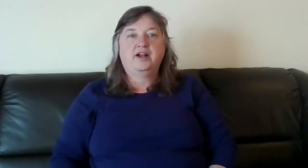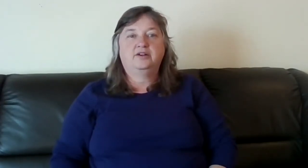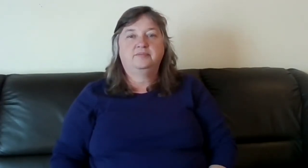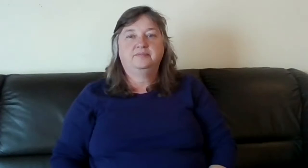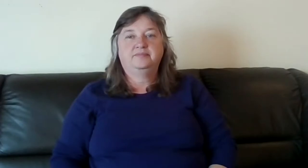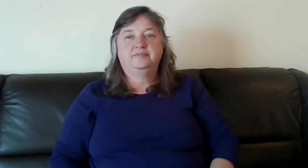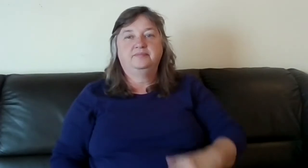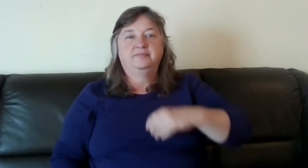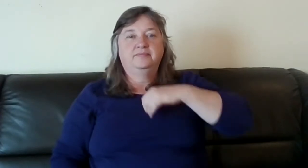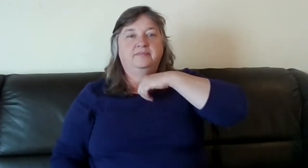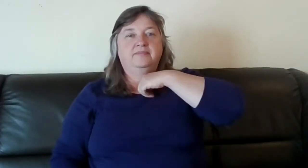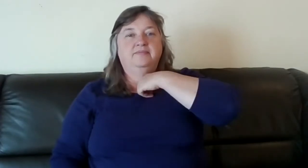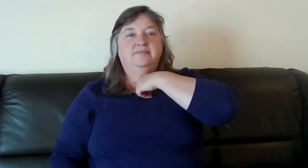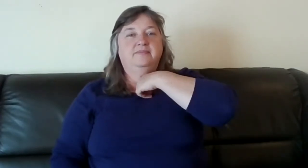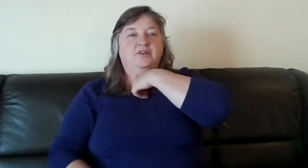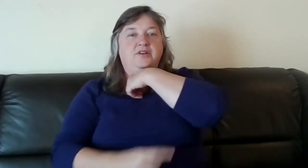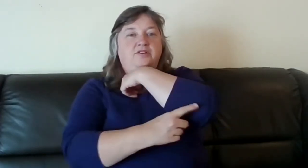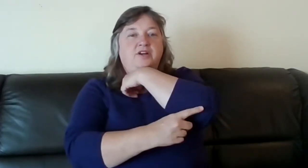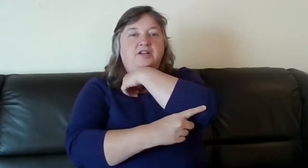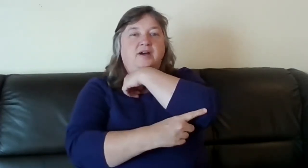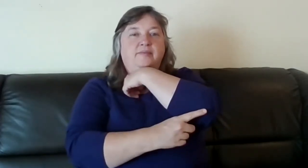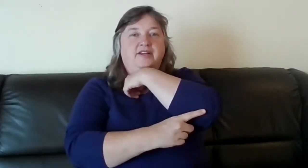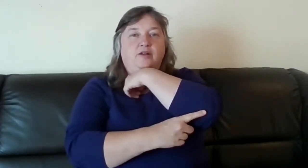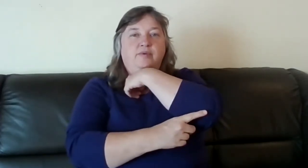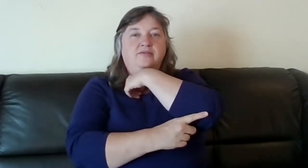Cracker. You need your non-dominant elbow